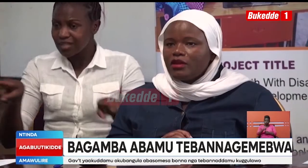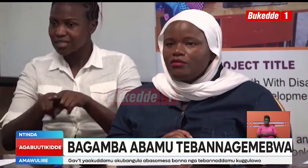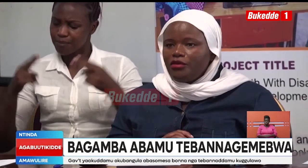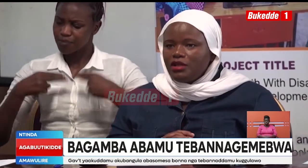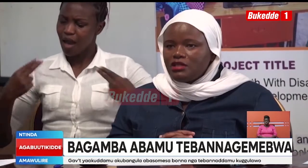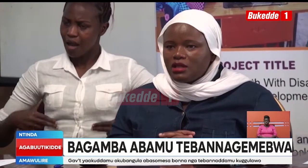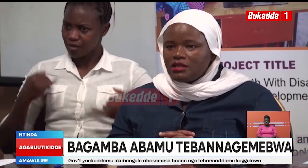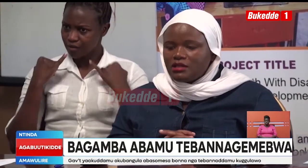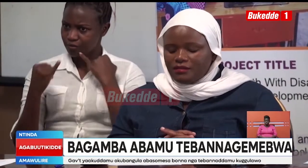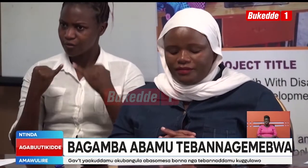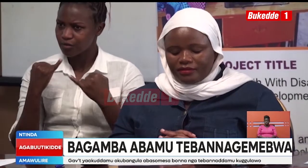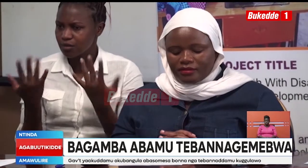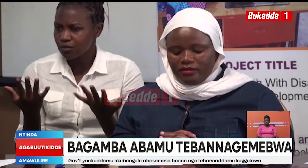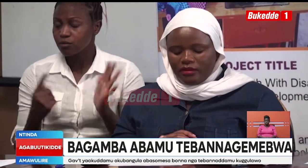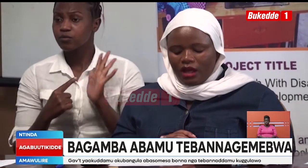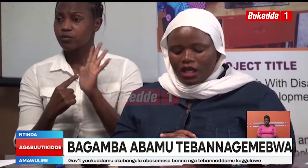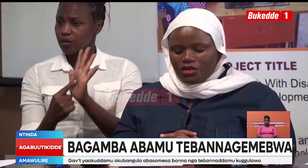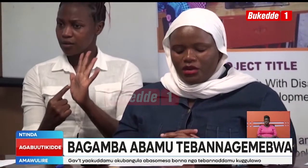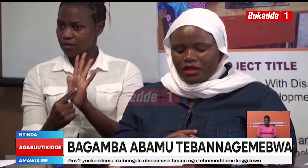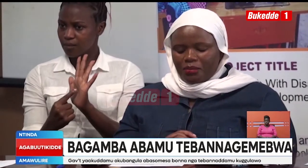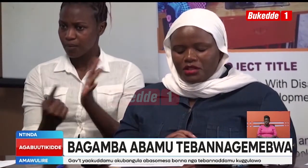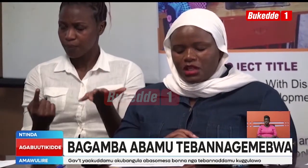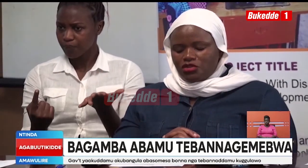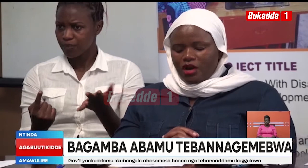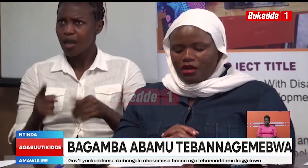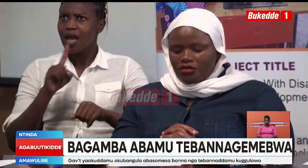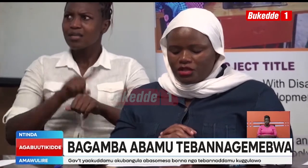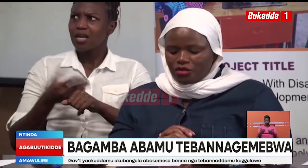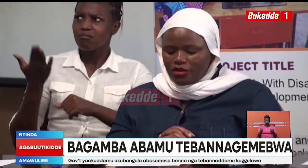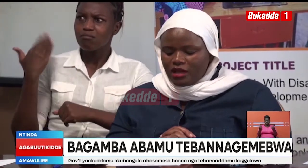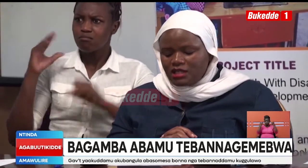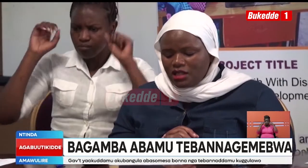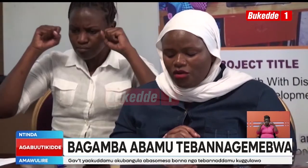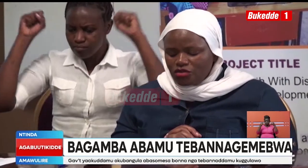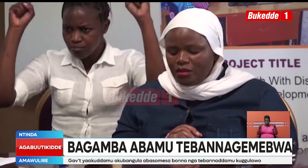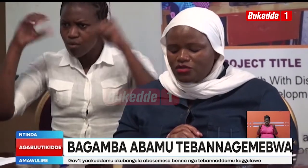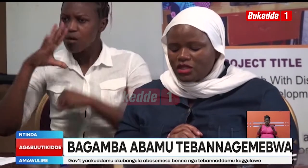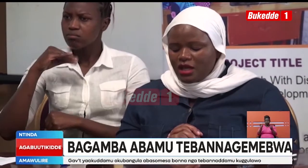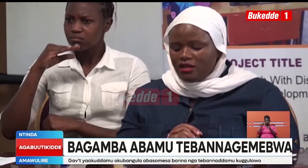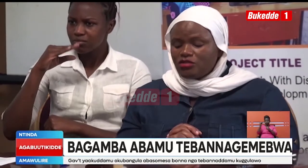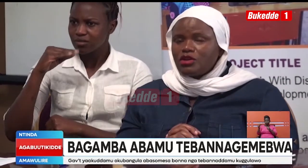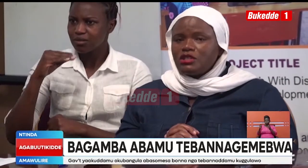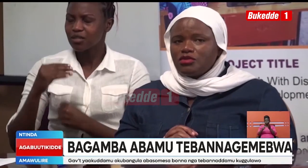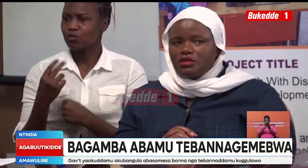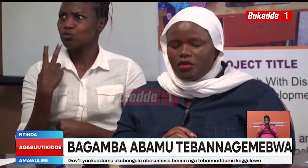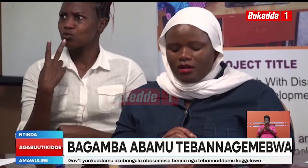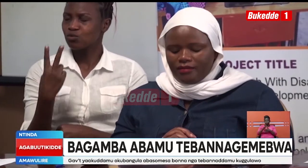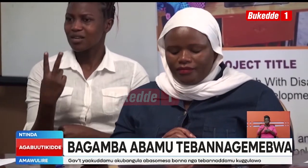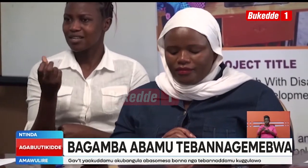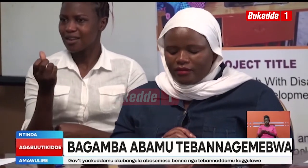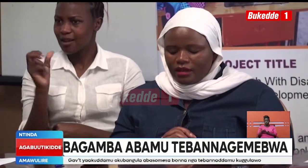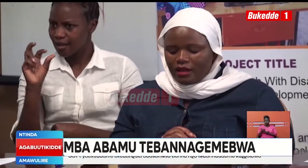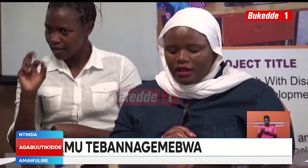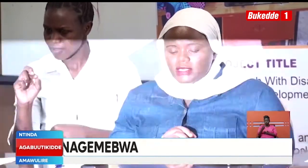For instance, during the presidential address on Thursday, October 28, 2021,